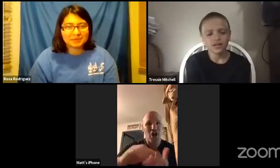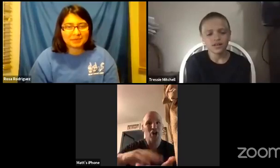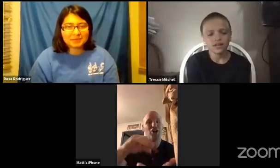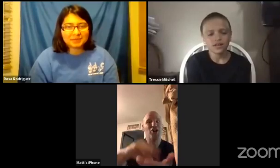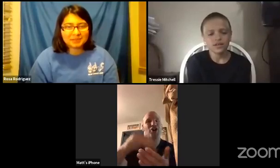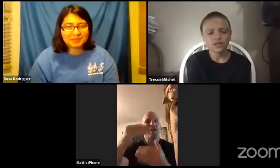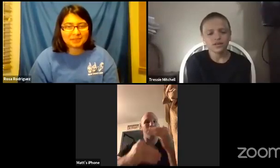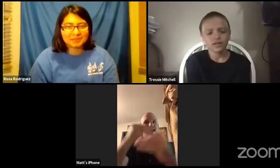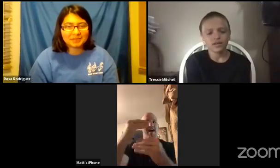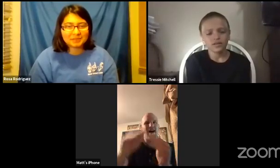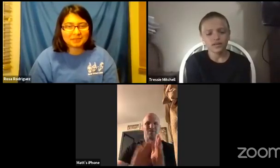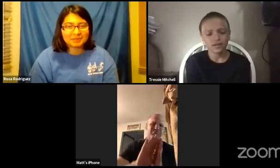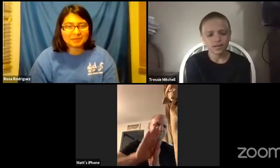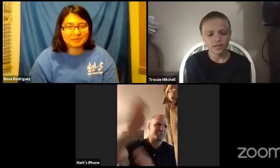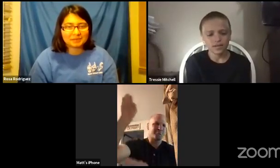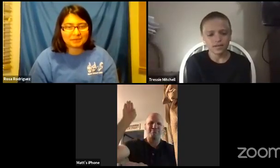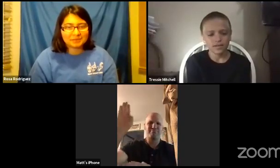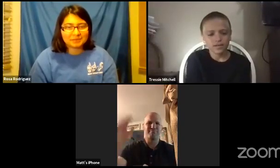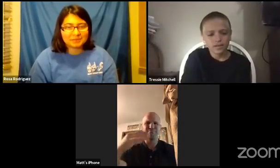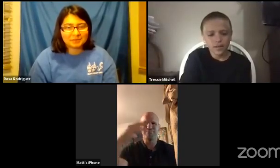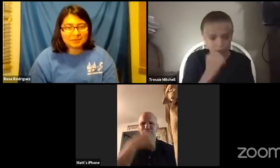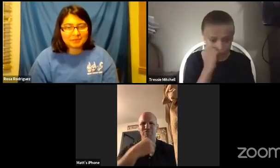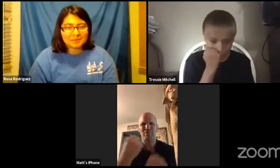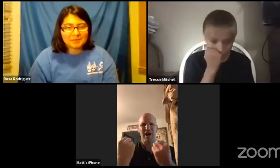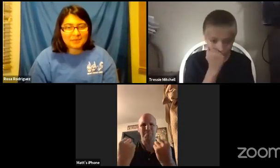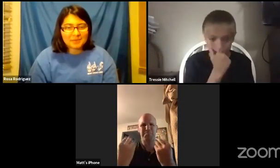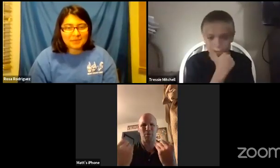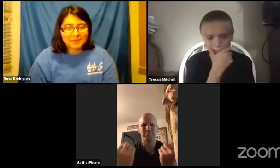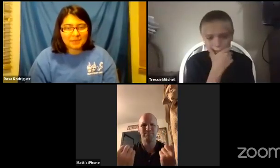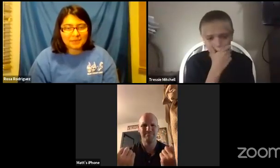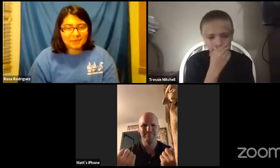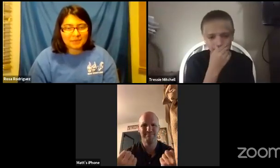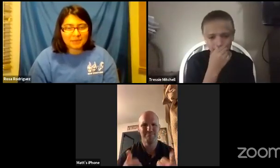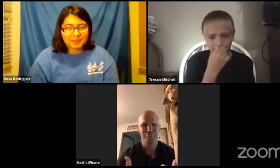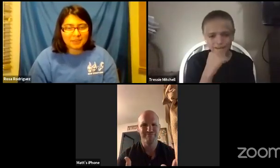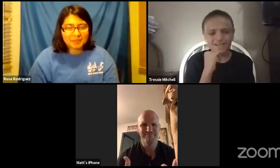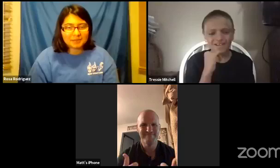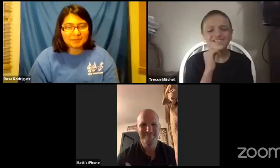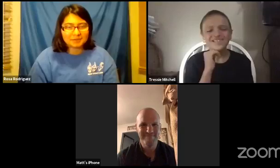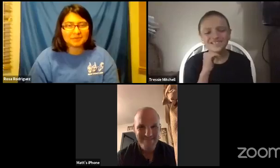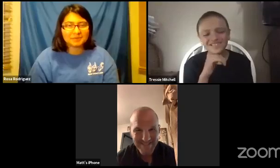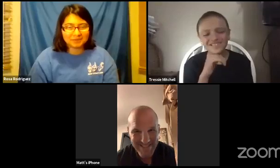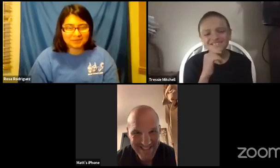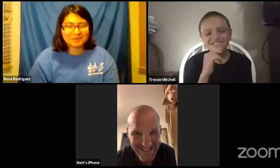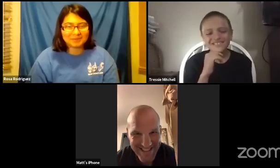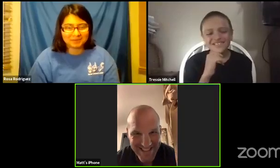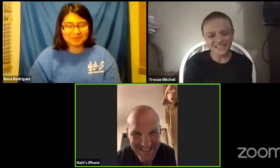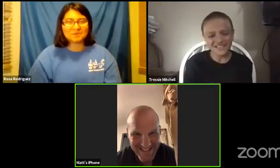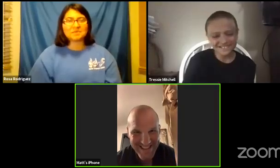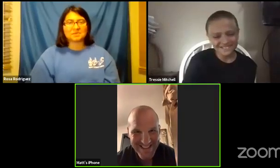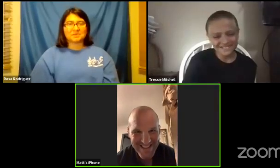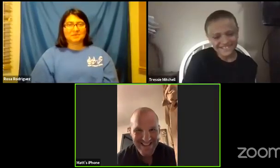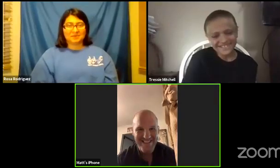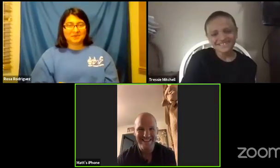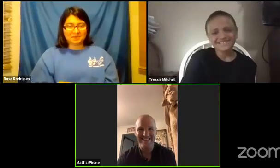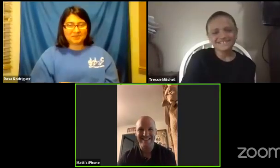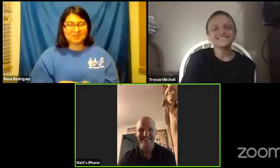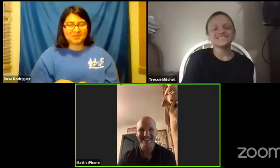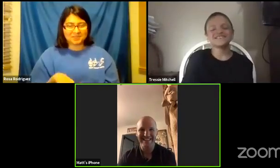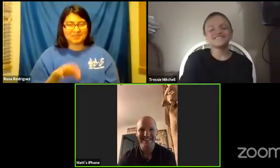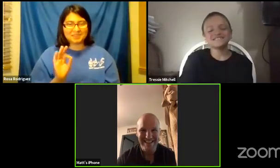bad. But it wasn't until I went to RIT, when I went to college, did I really learn